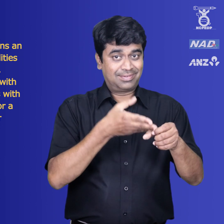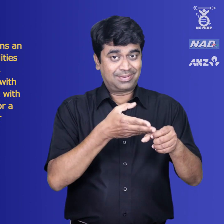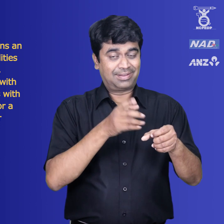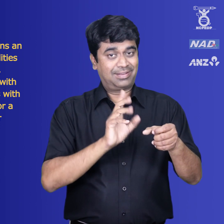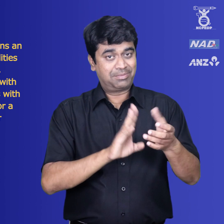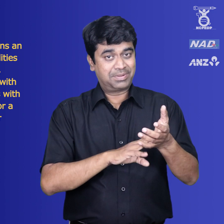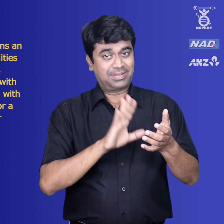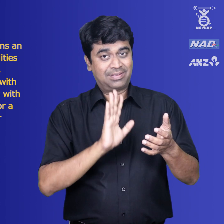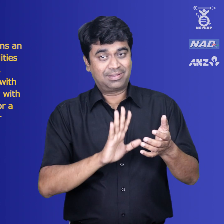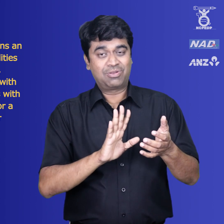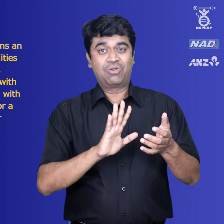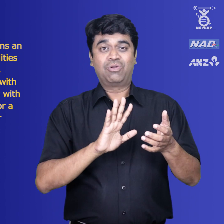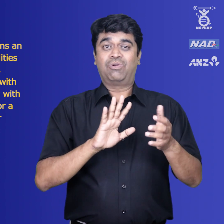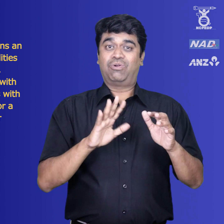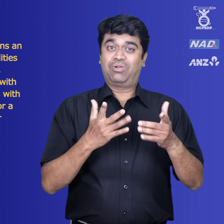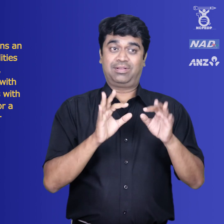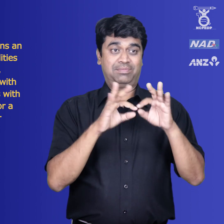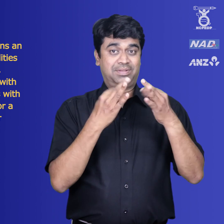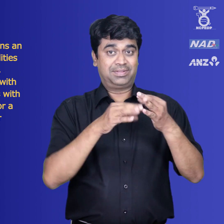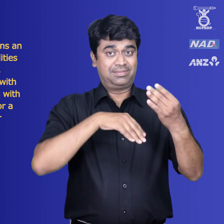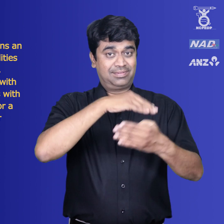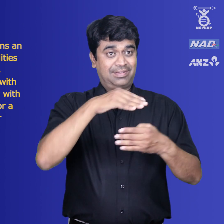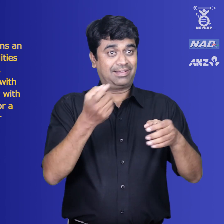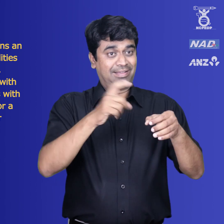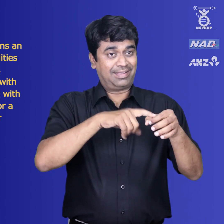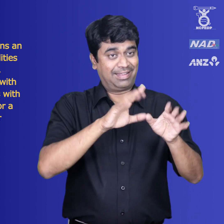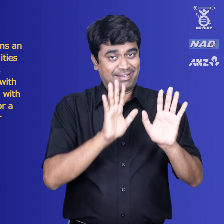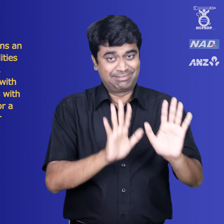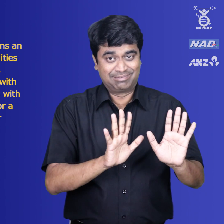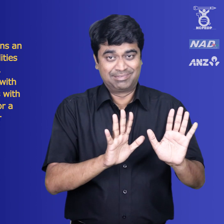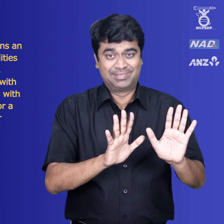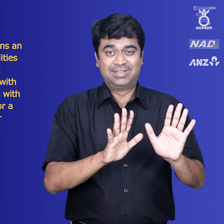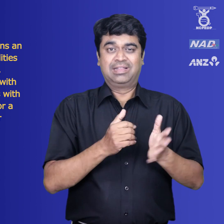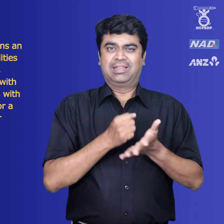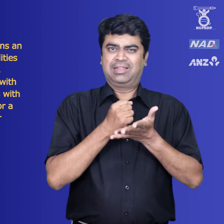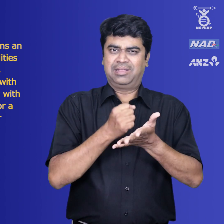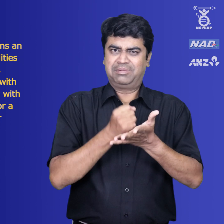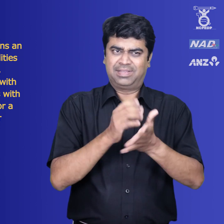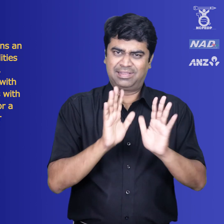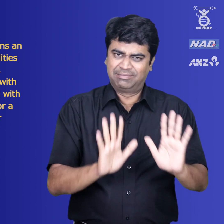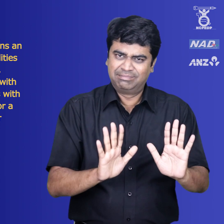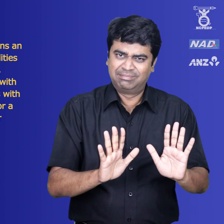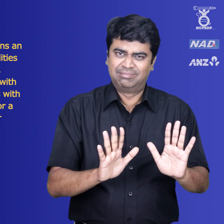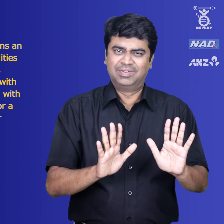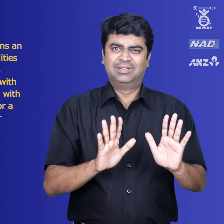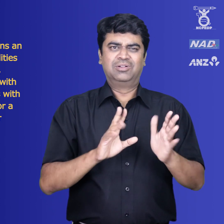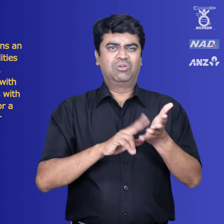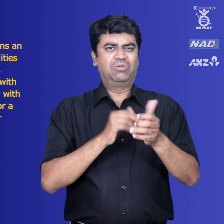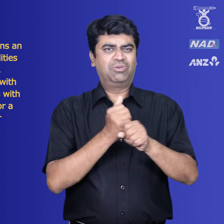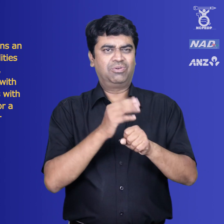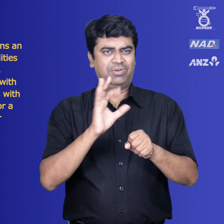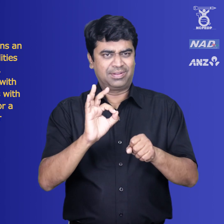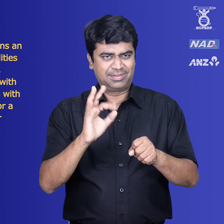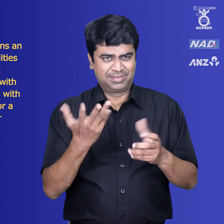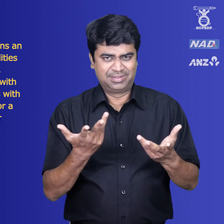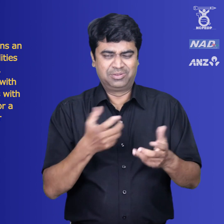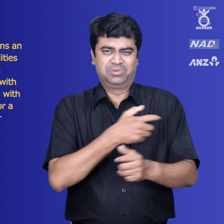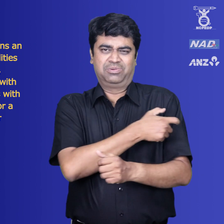a voluntary or non-governmental or charitable organization or trust,